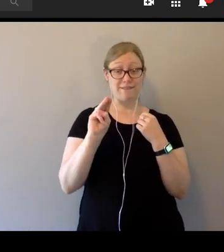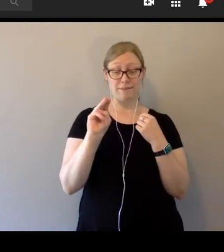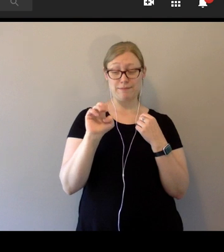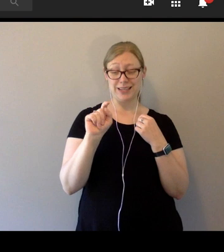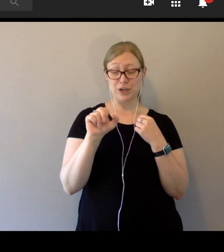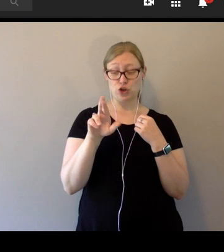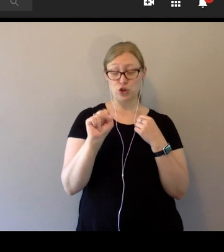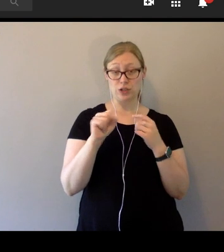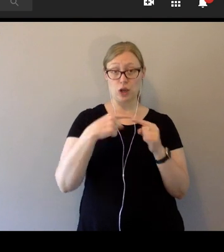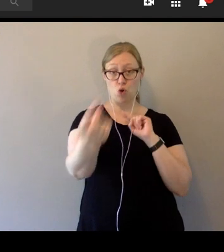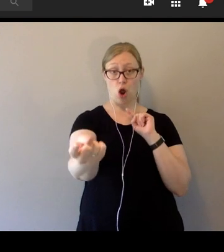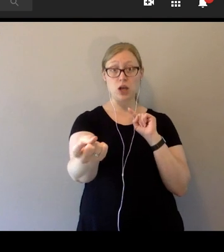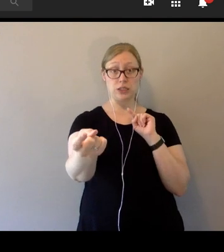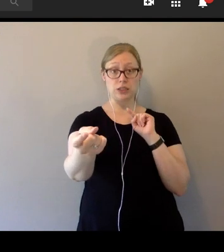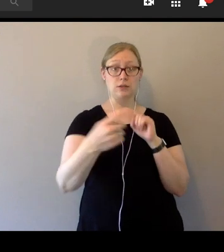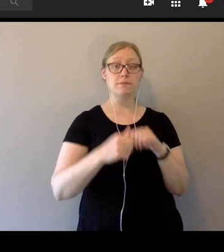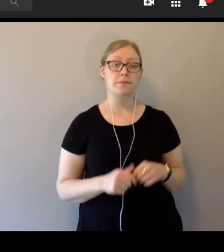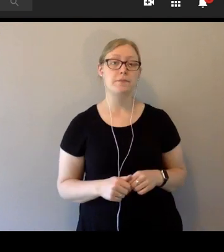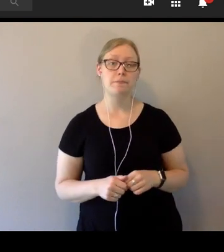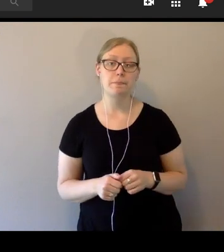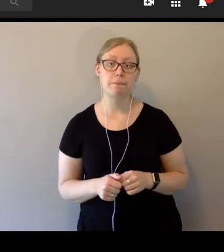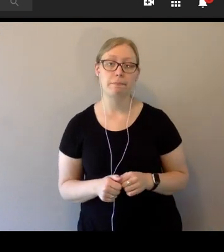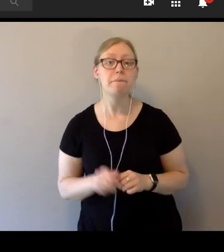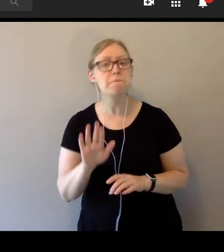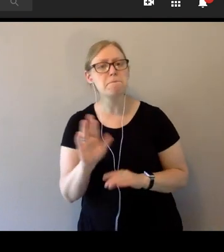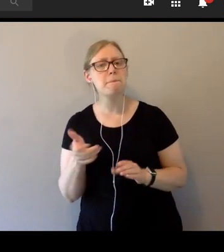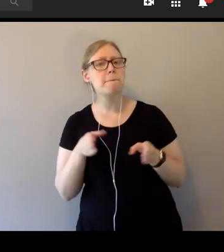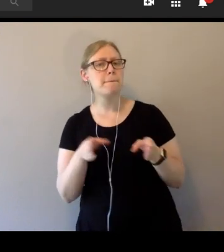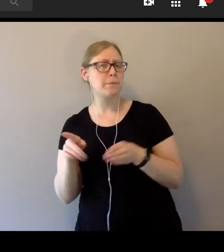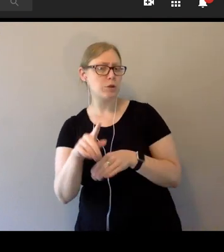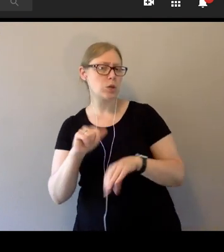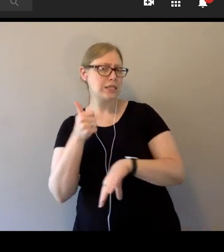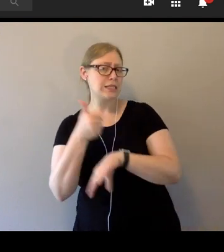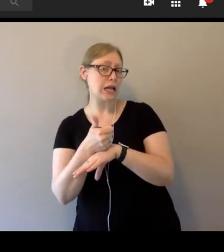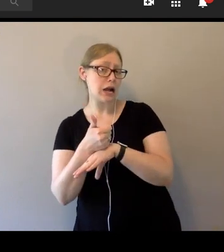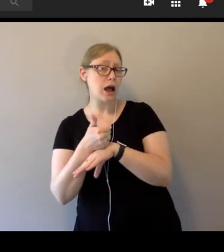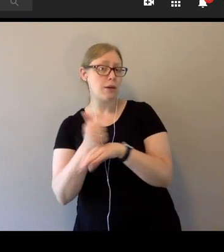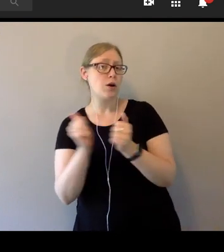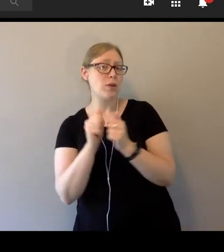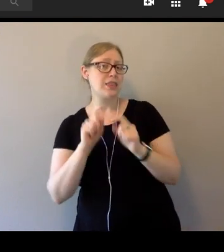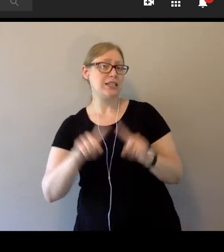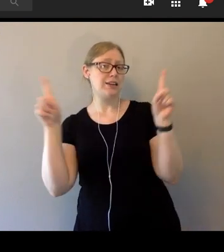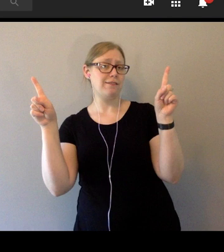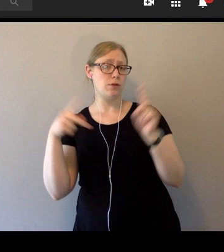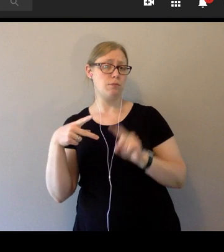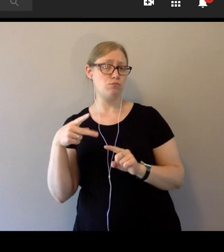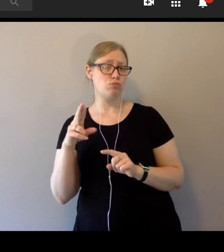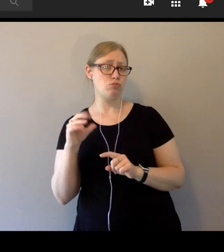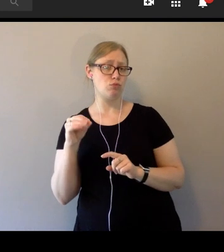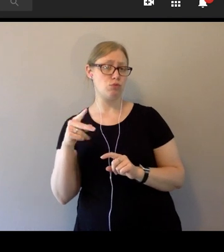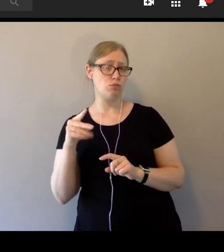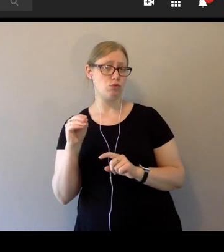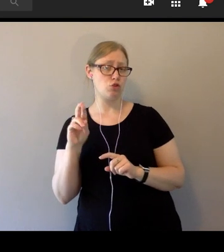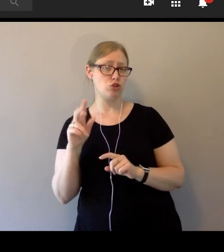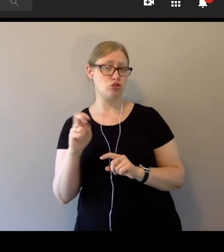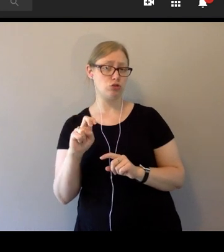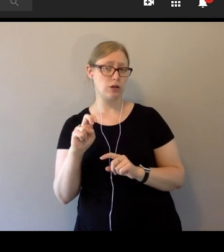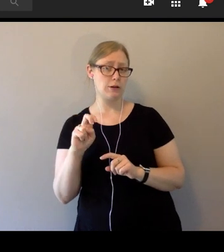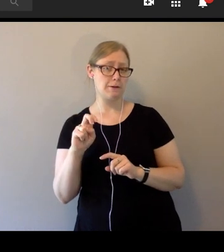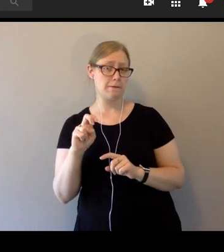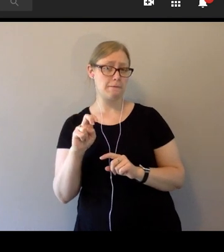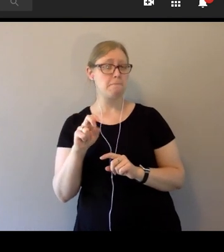the river. There are other ways you could have set that up with a different proportion. You stayed in